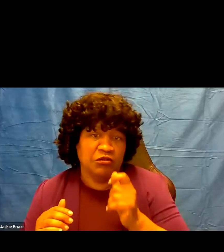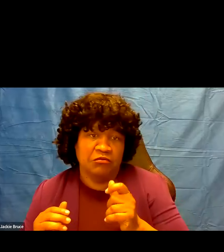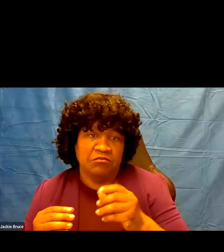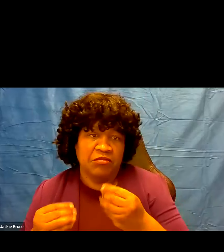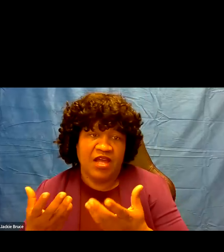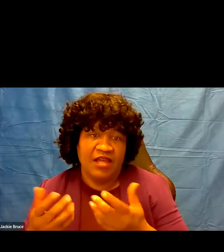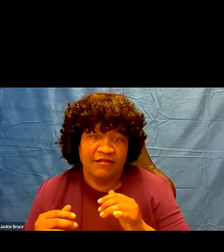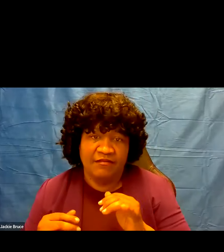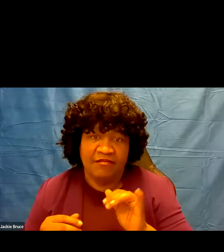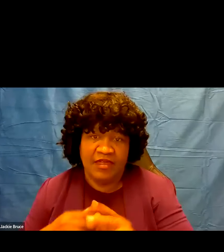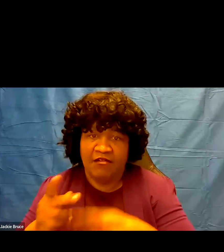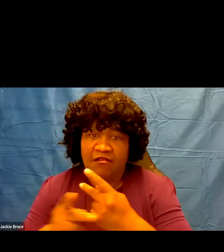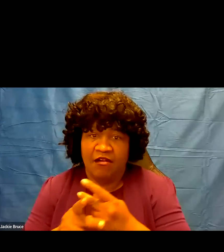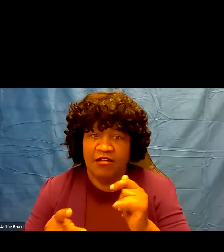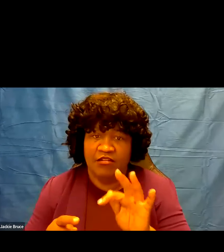So thanks.